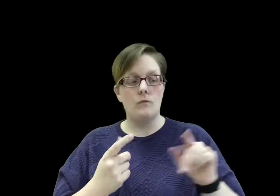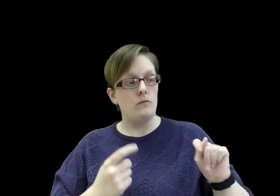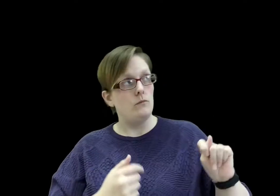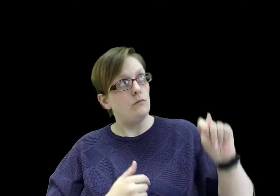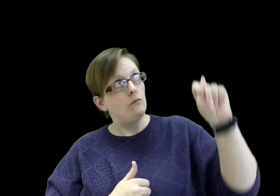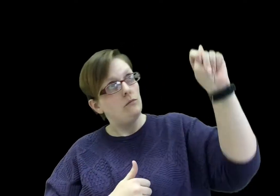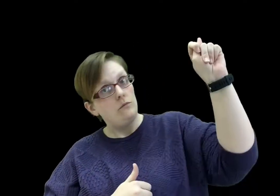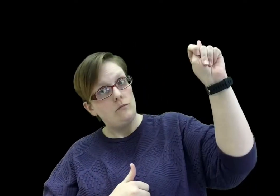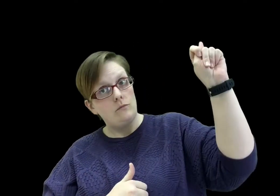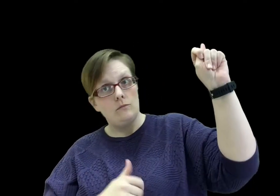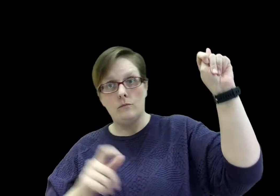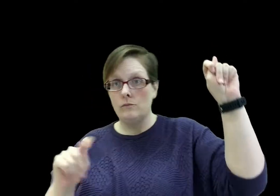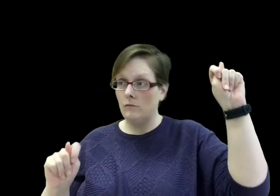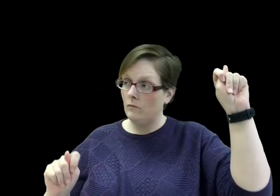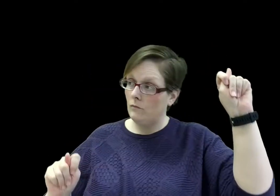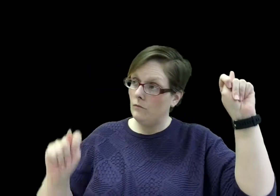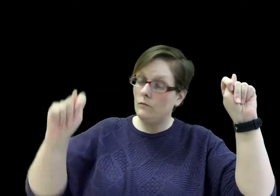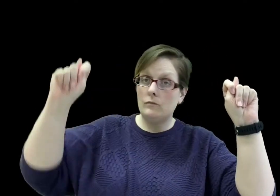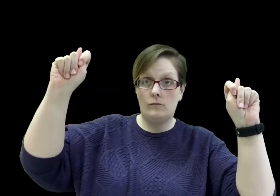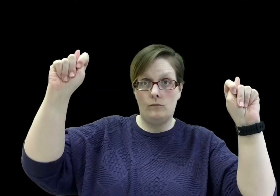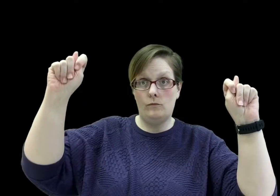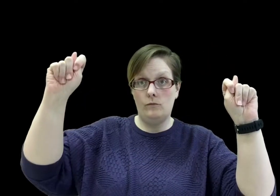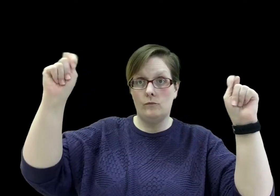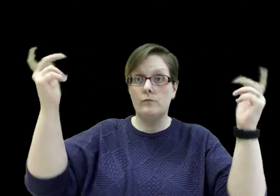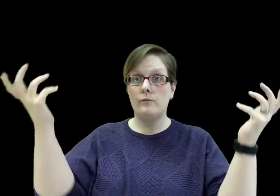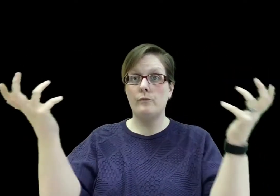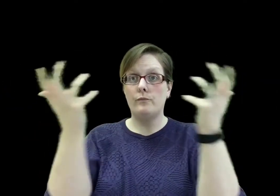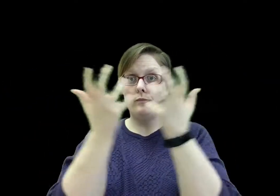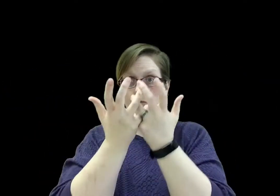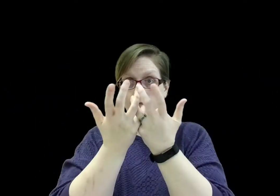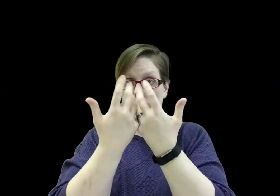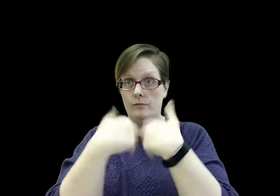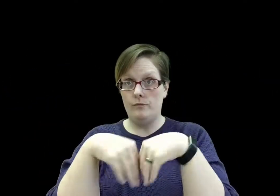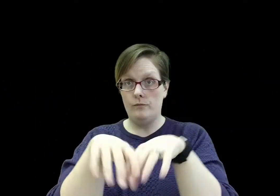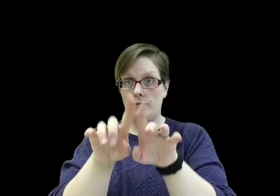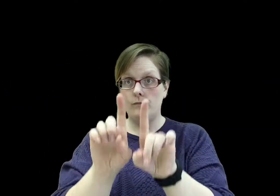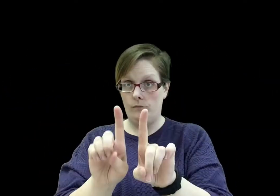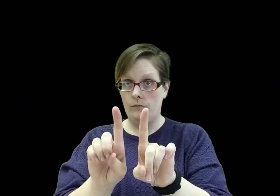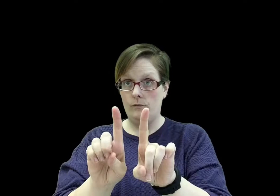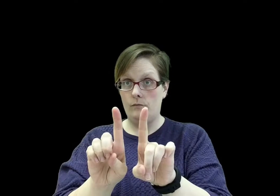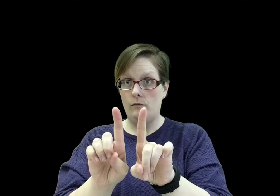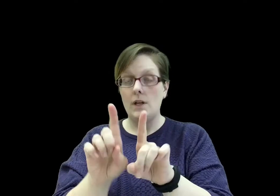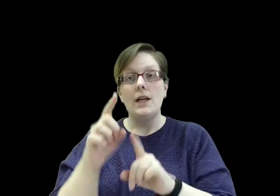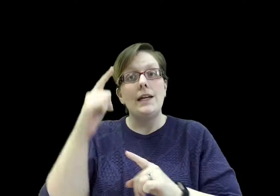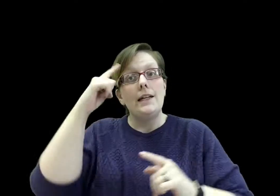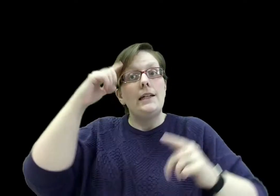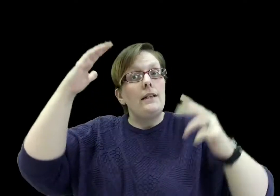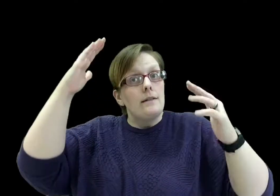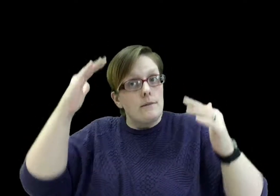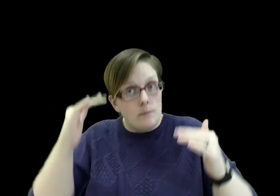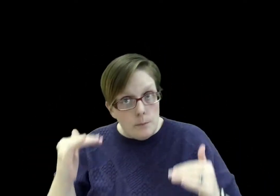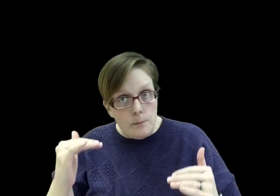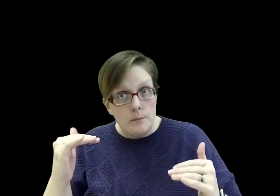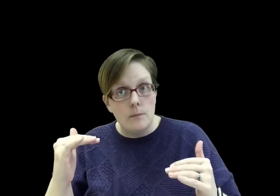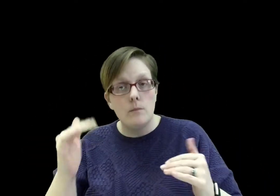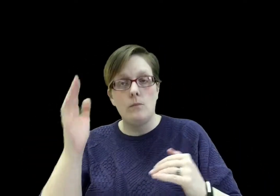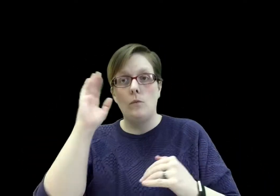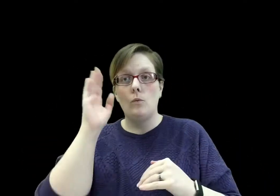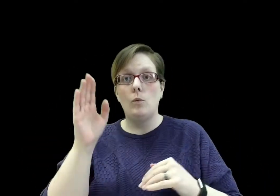So then he took a tall plant and a tall plant, cross-pollinated them, and got the offspring.